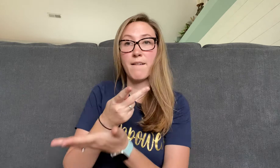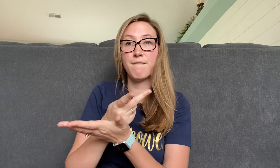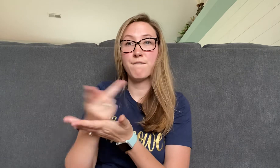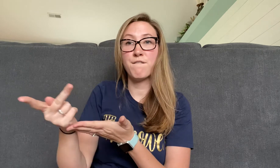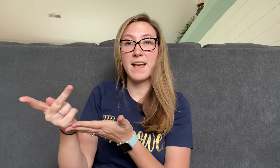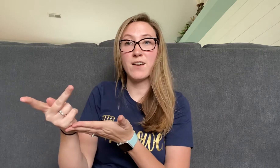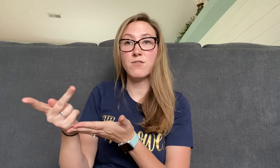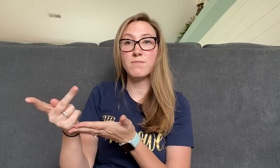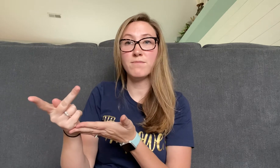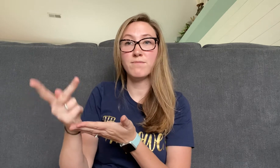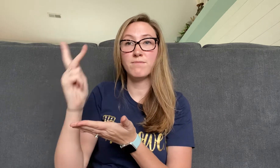fail,